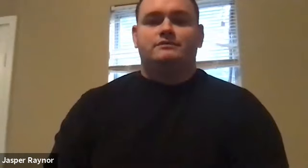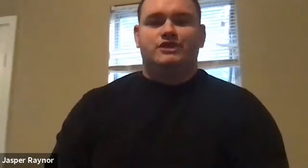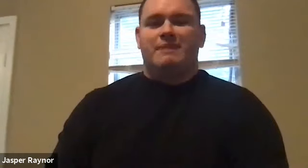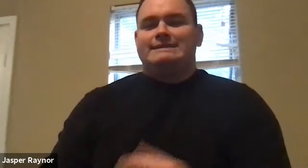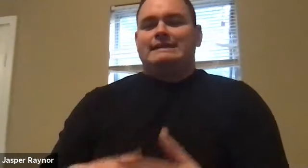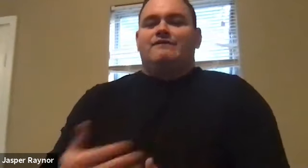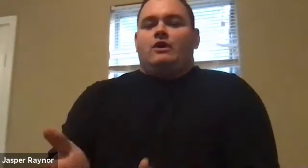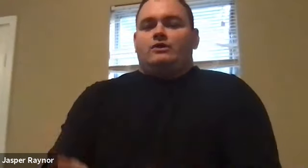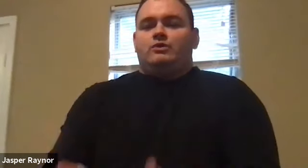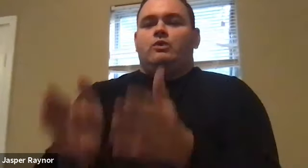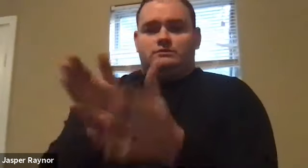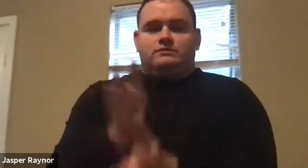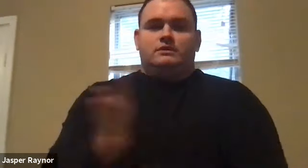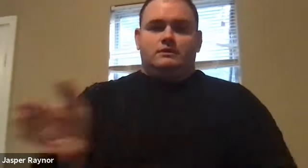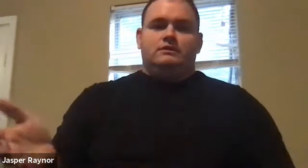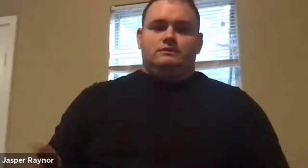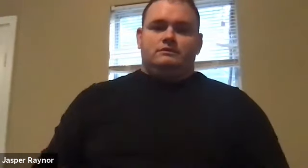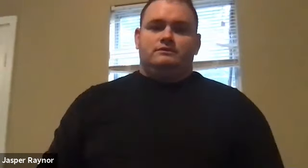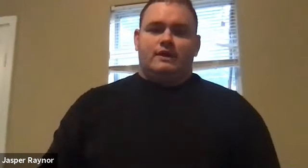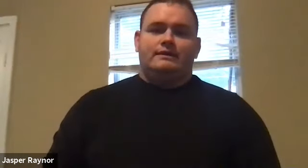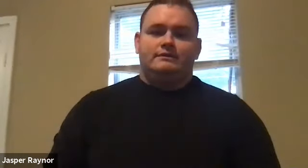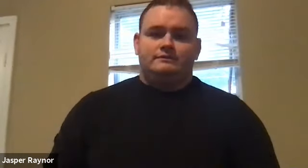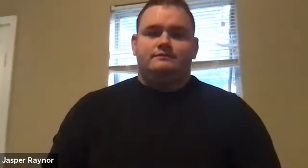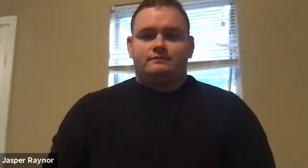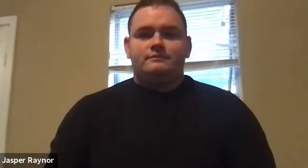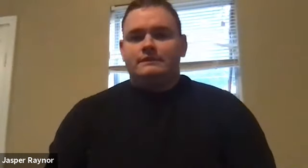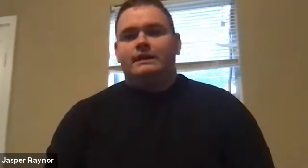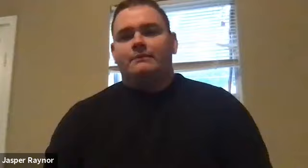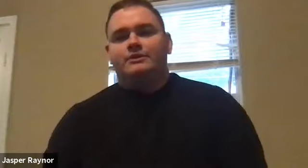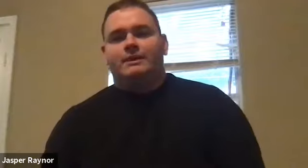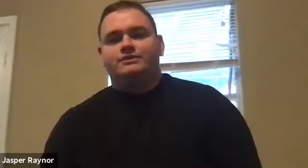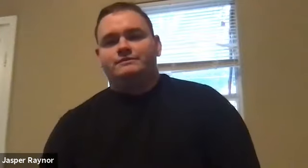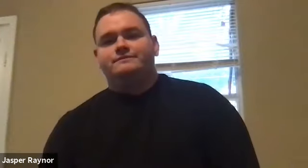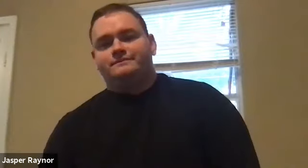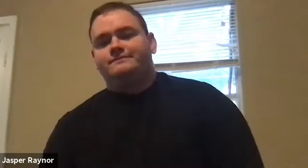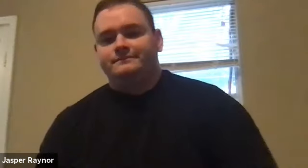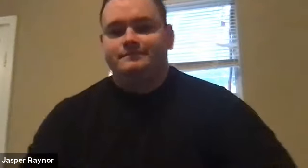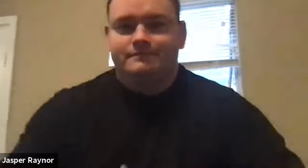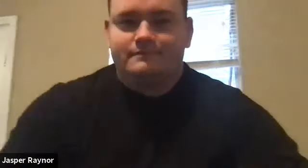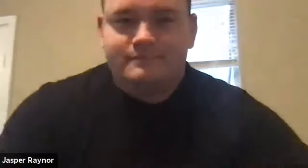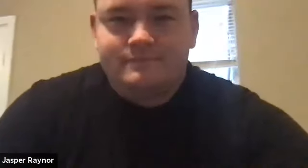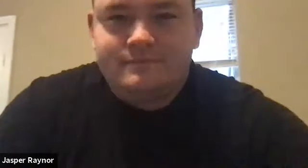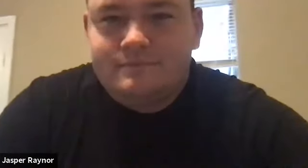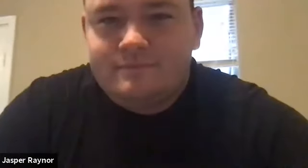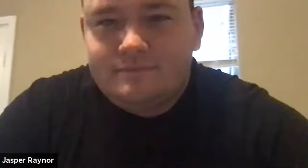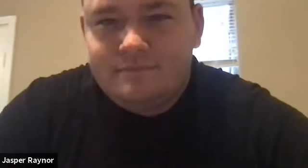just by So it's default, about which you number's want, first. Okay. right? Okay. Yeah, pretty much. It kind of does it naturally. Like if